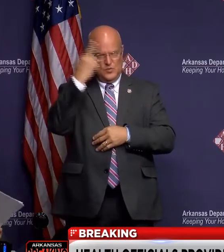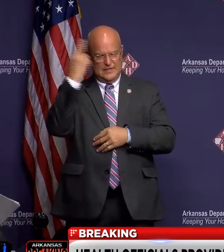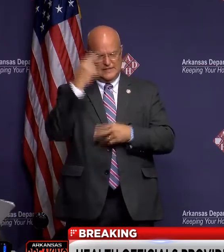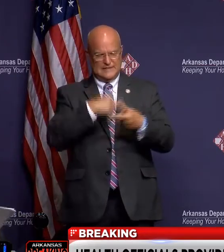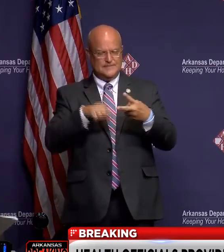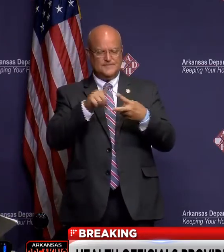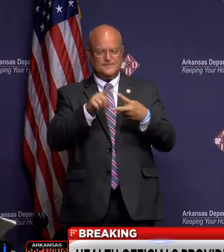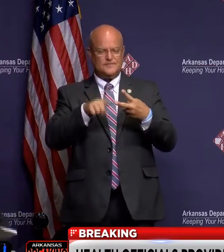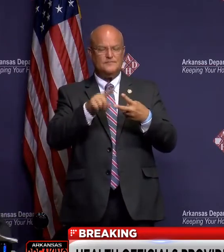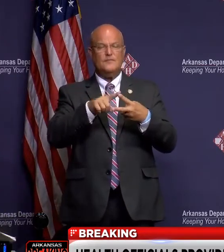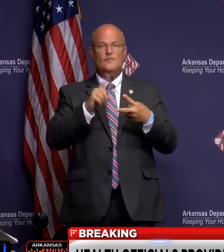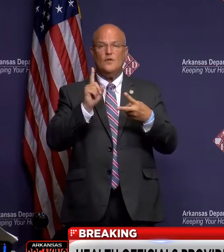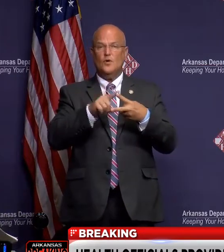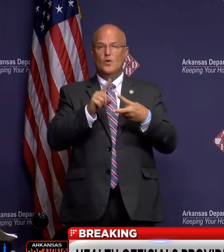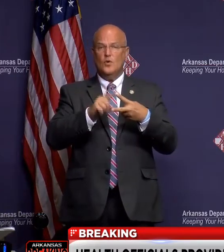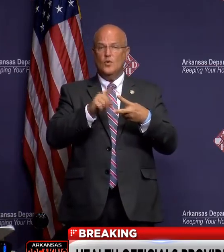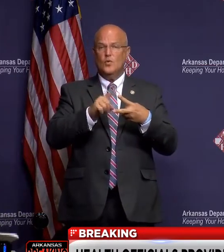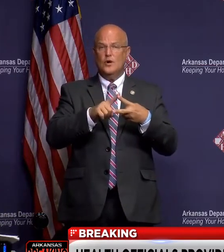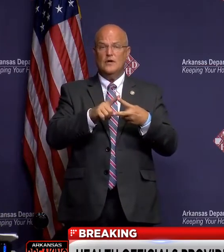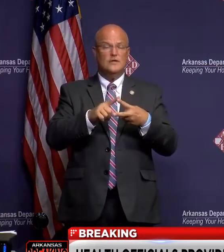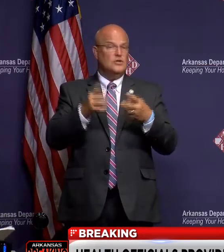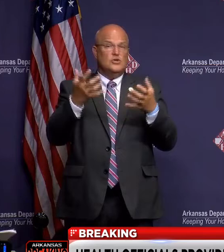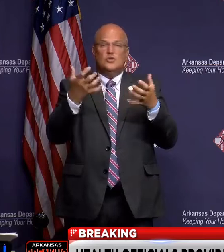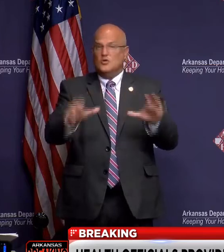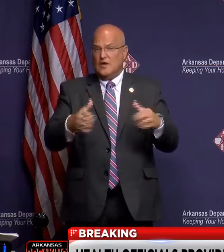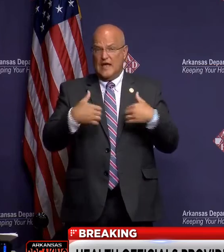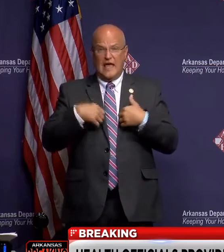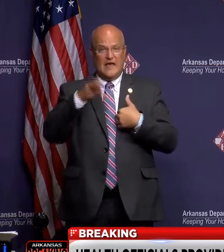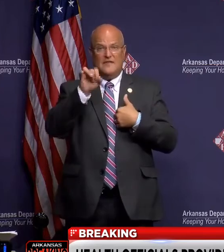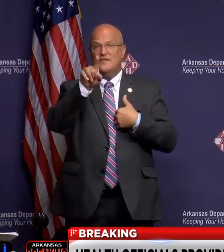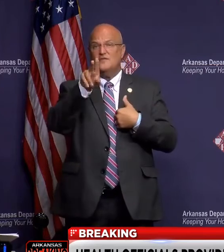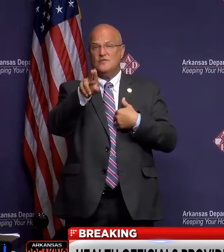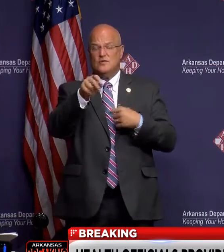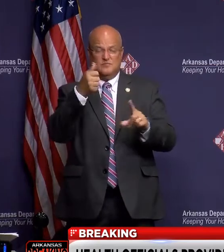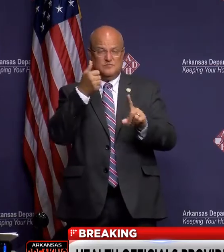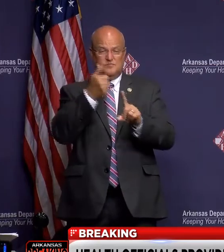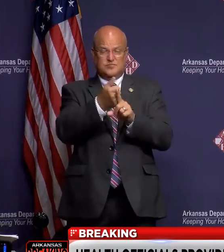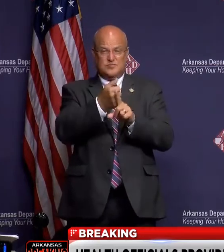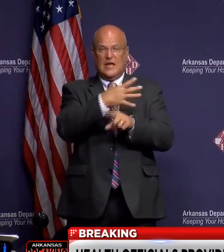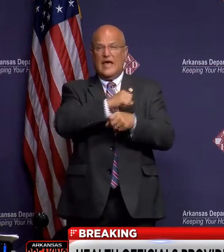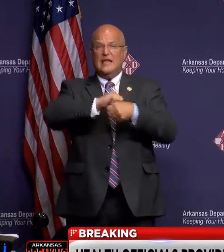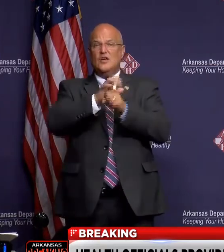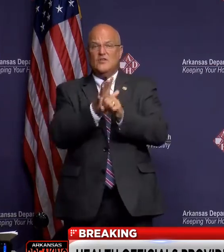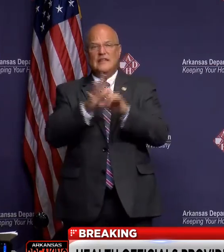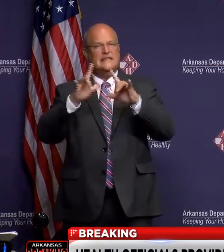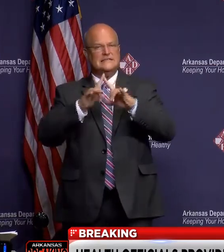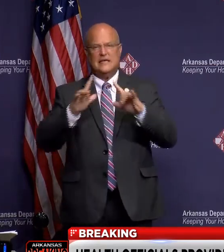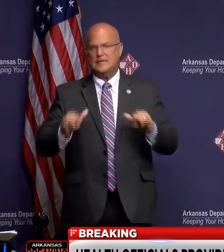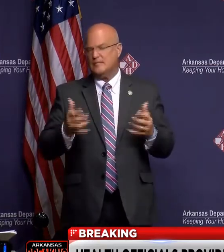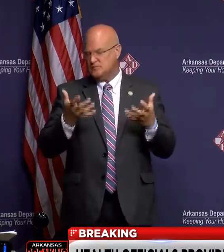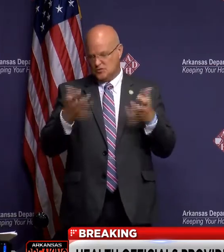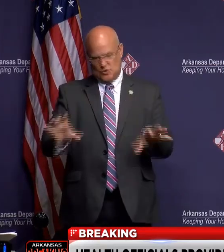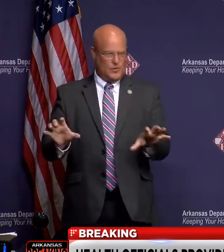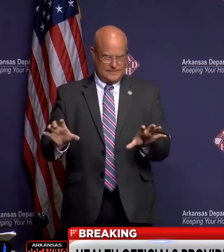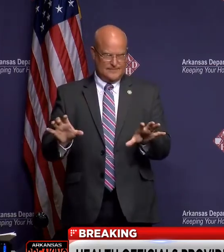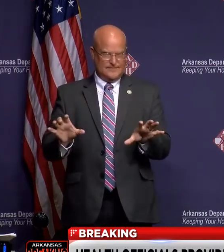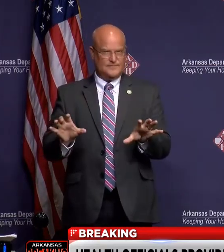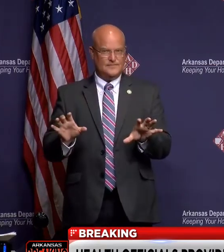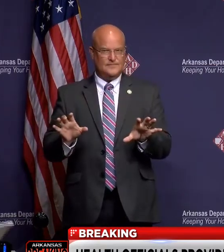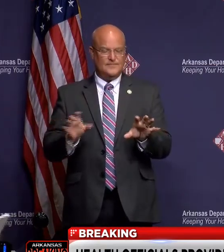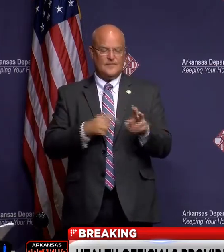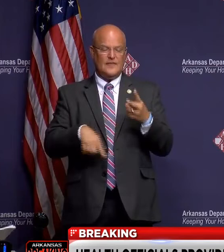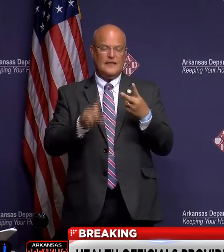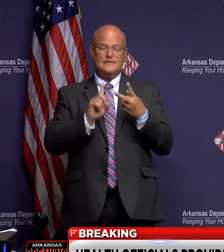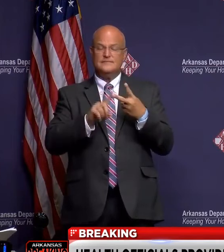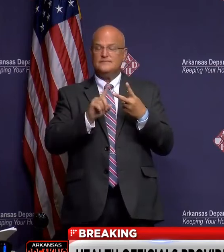reasons. One is you don't want to have the flu and COVID-19 at the same time. The